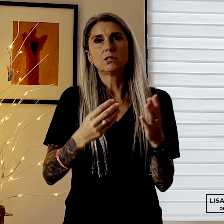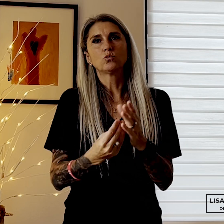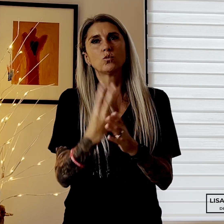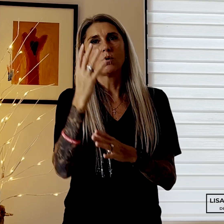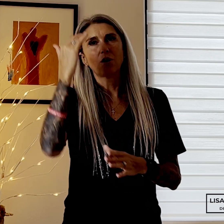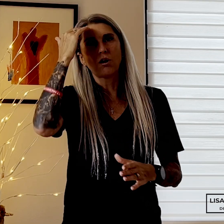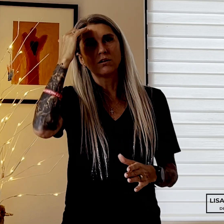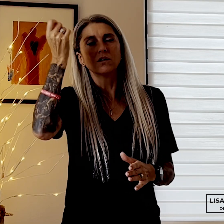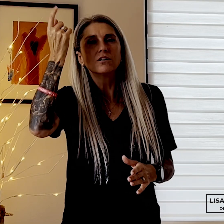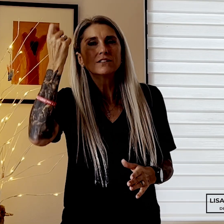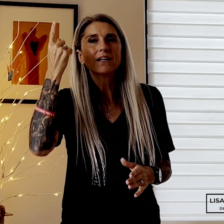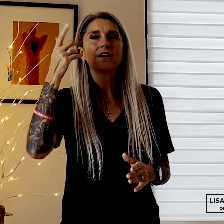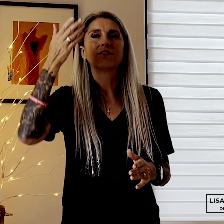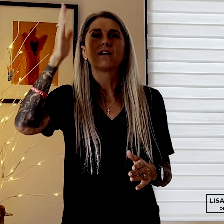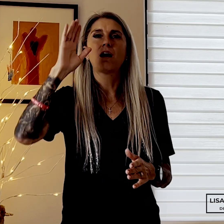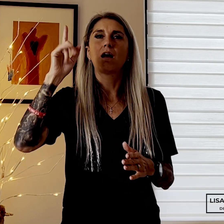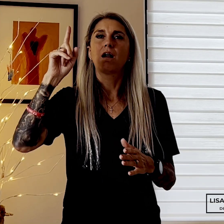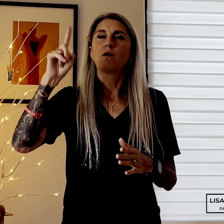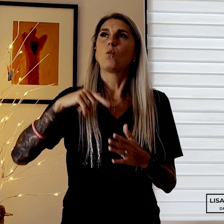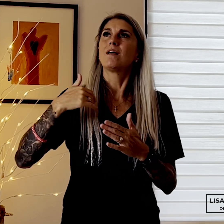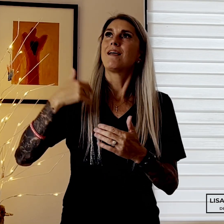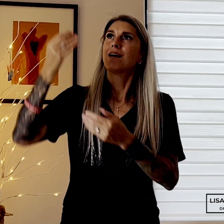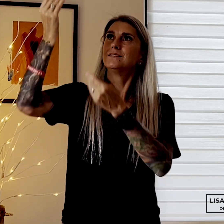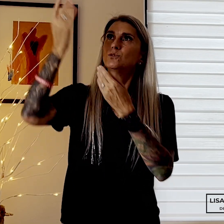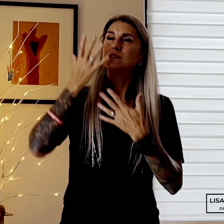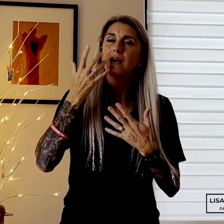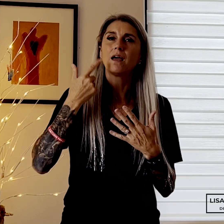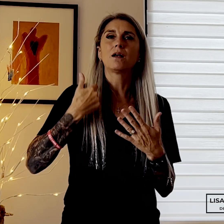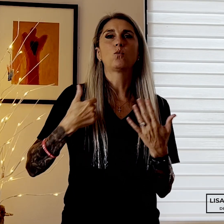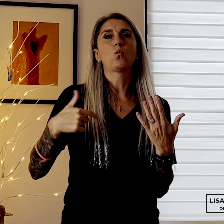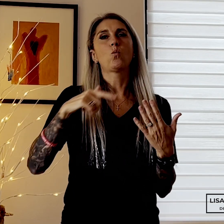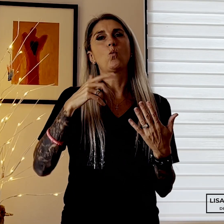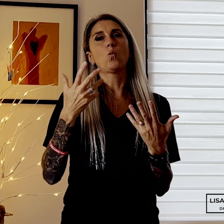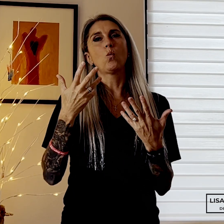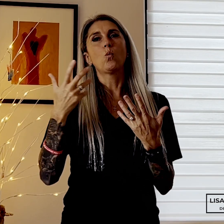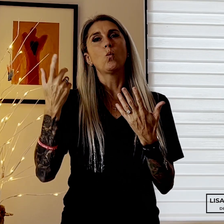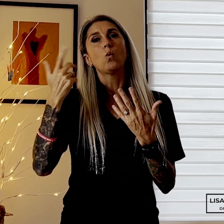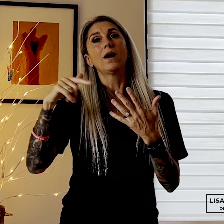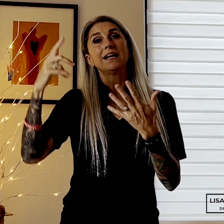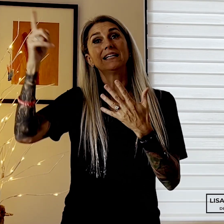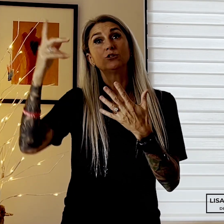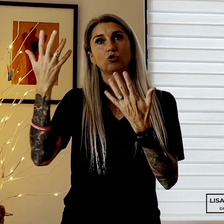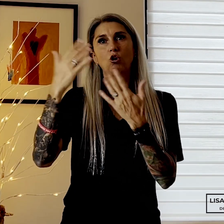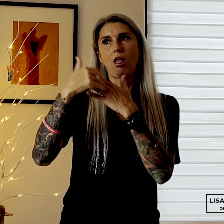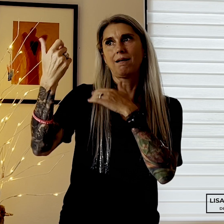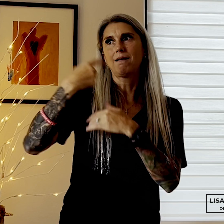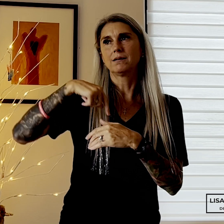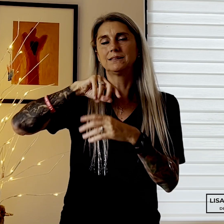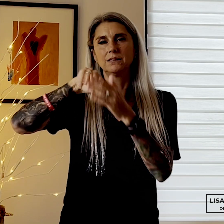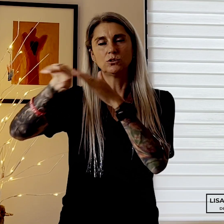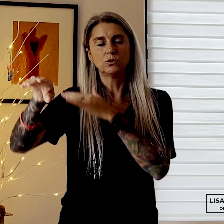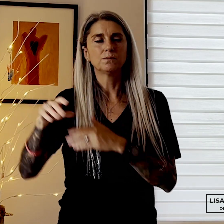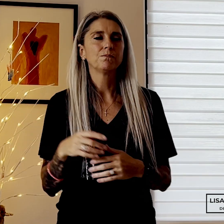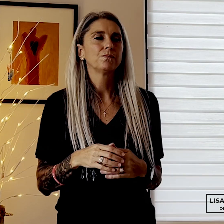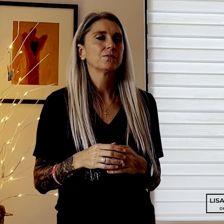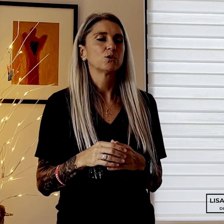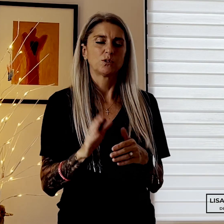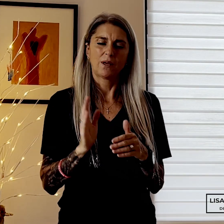to grow in our knowledge and understanding of God and what he has to say to us and what he's calling us into. So here's the question as we end this devotional